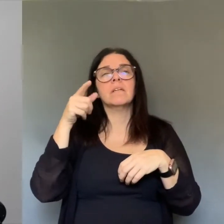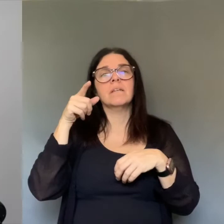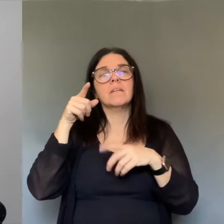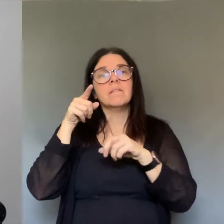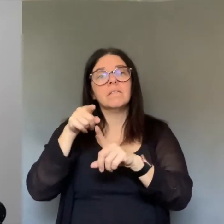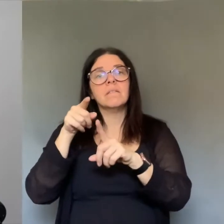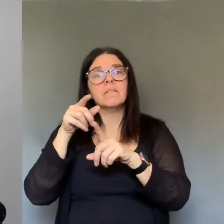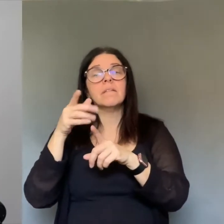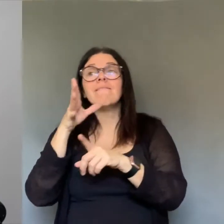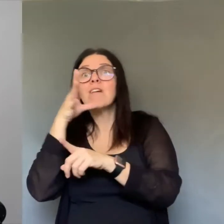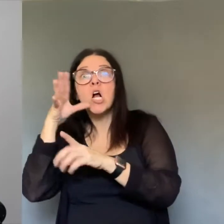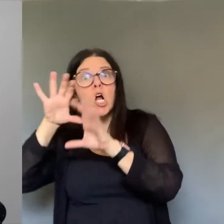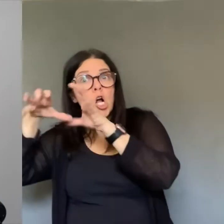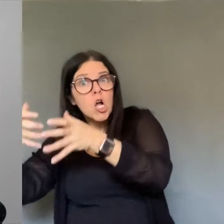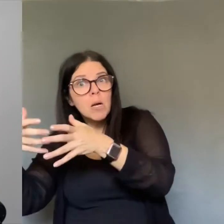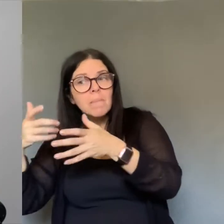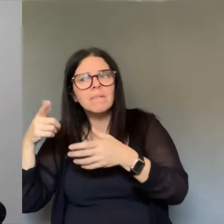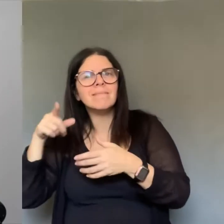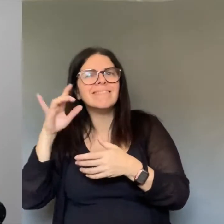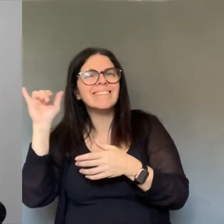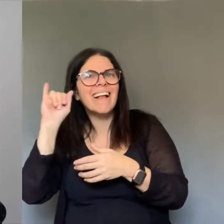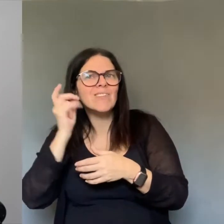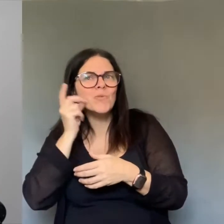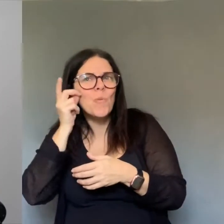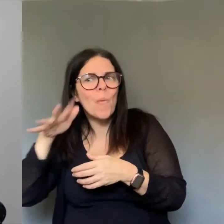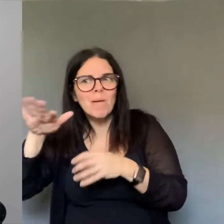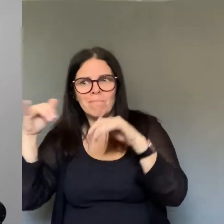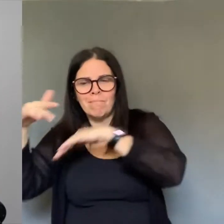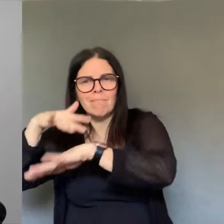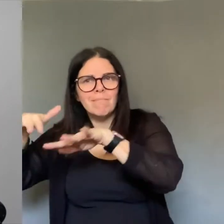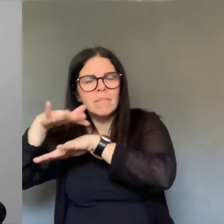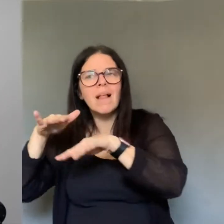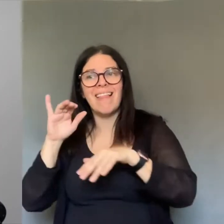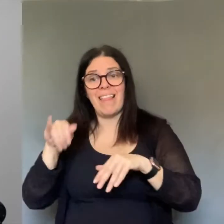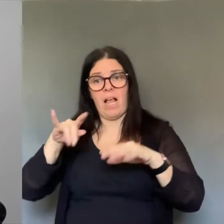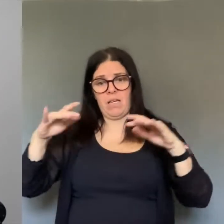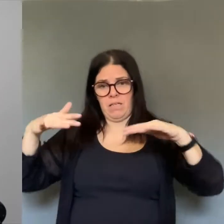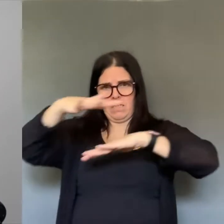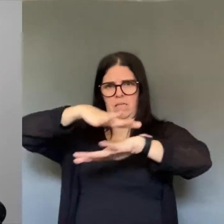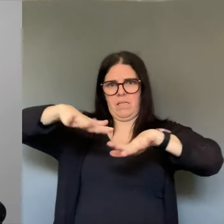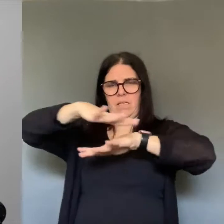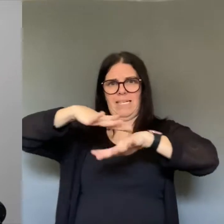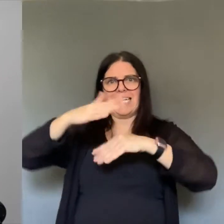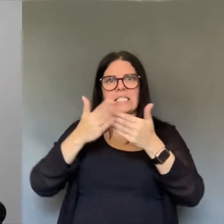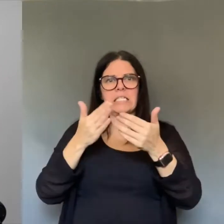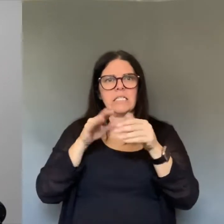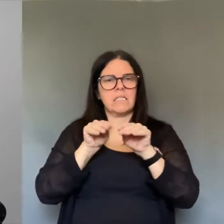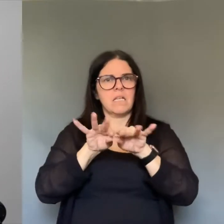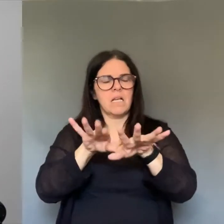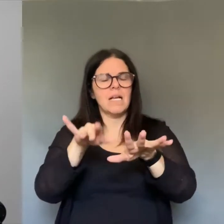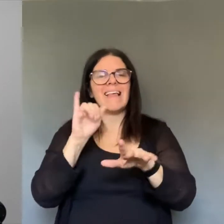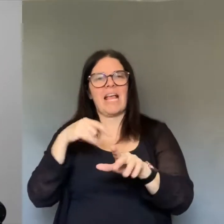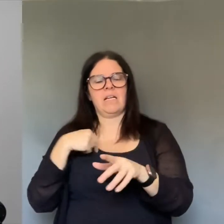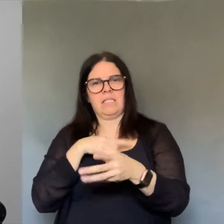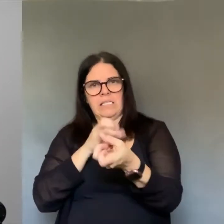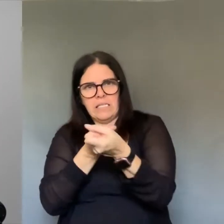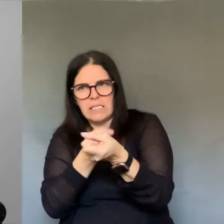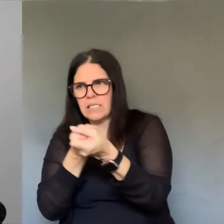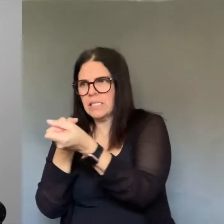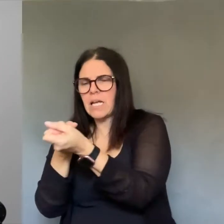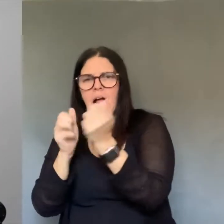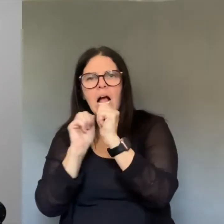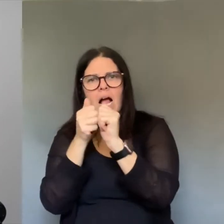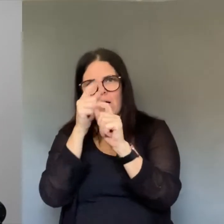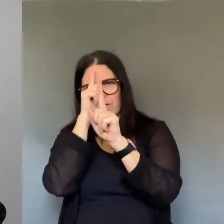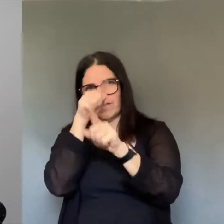farms, including group houses, group homes, and we are providing support to there as well. And I think that's